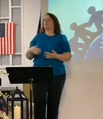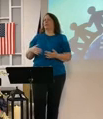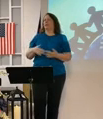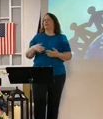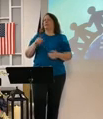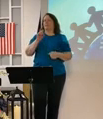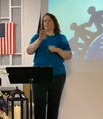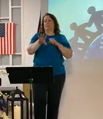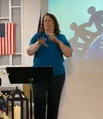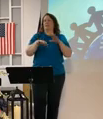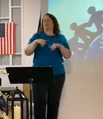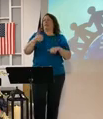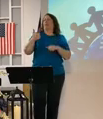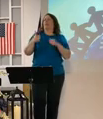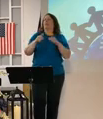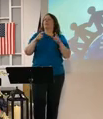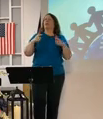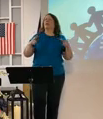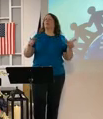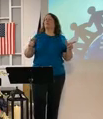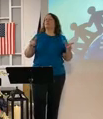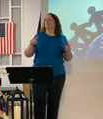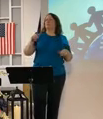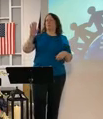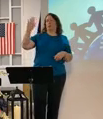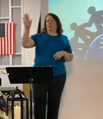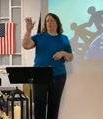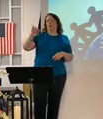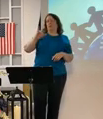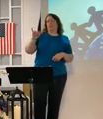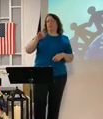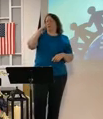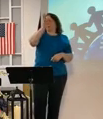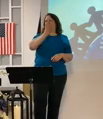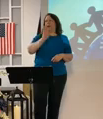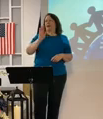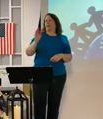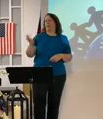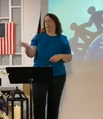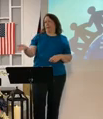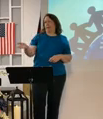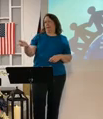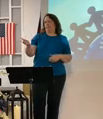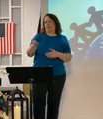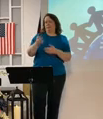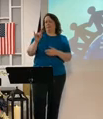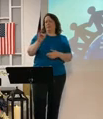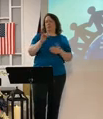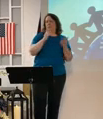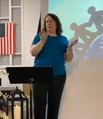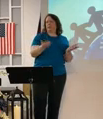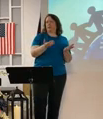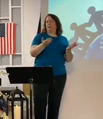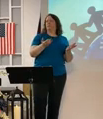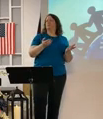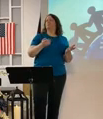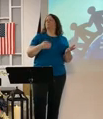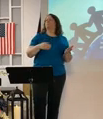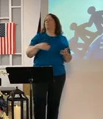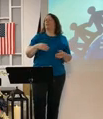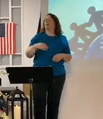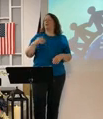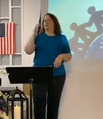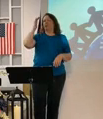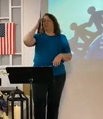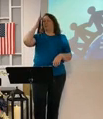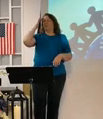and be reminded that you are the same God in Turkey as you are here. Lord, as we remember our brother, Marek, who is home in Slovakia, knowing that you are